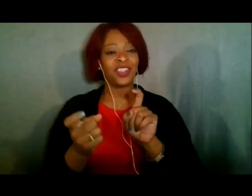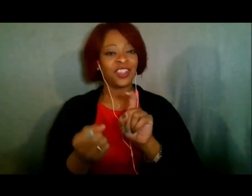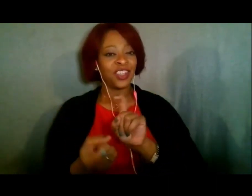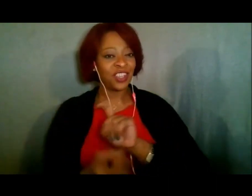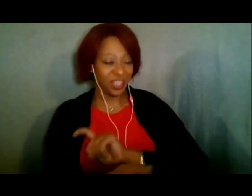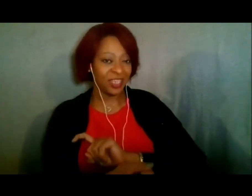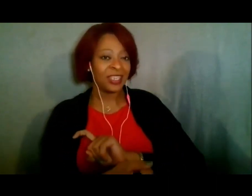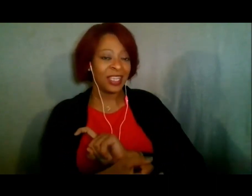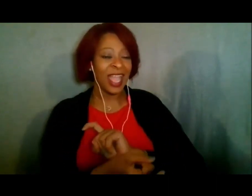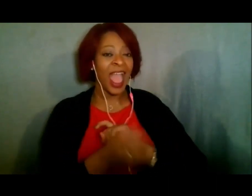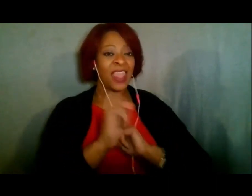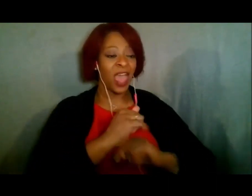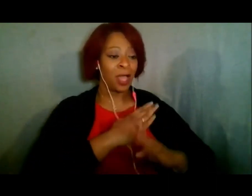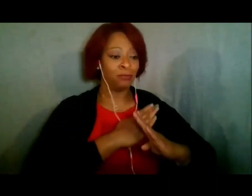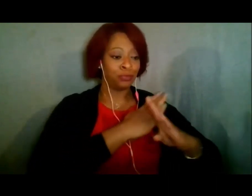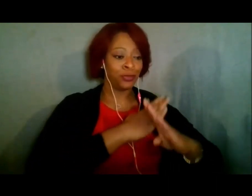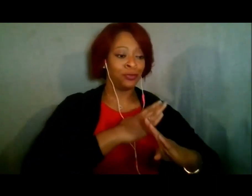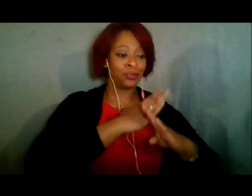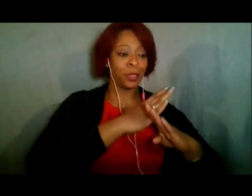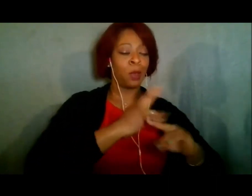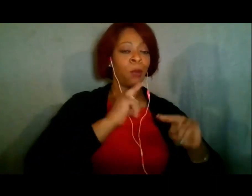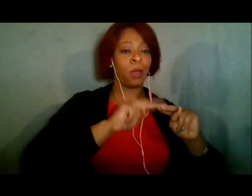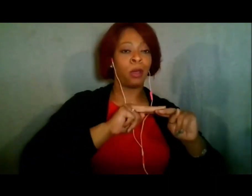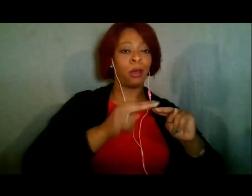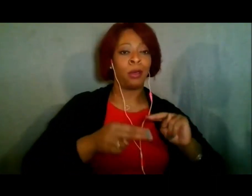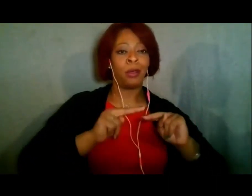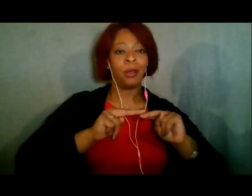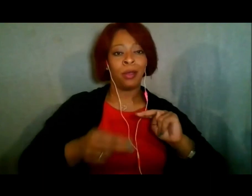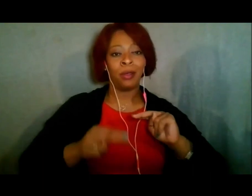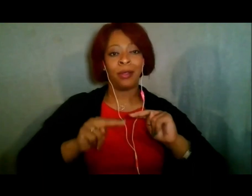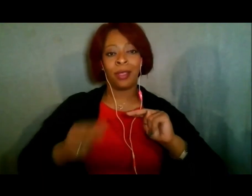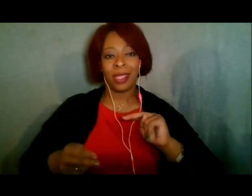we lose some of that protection each time.